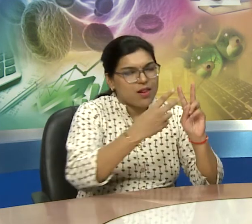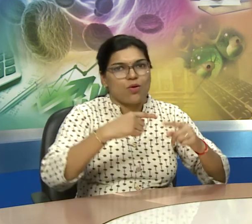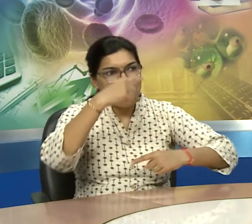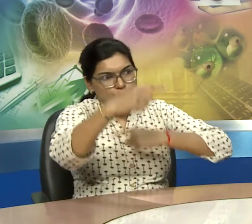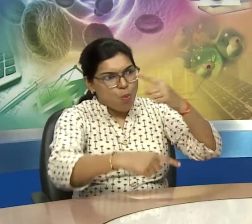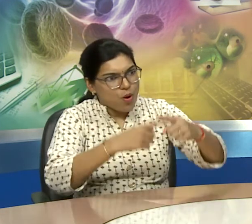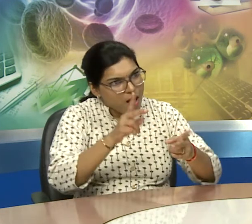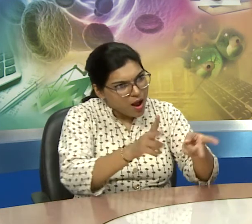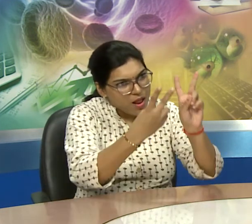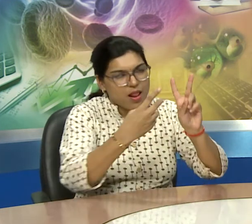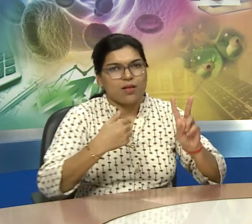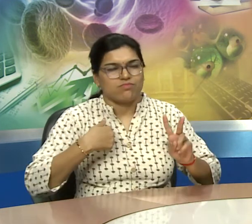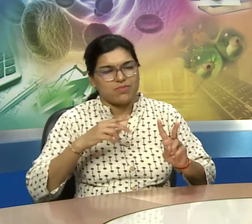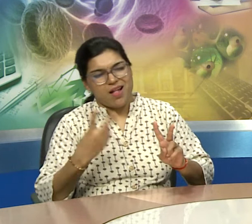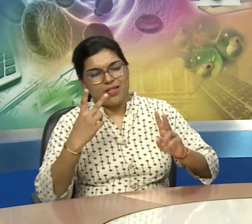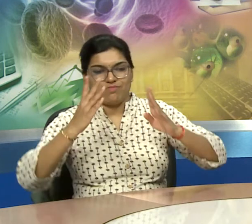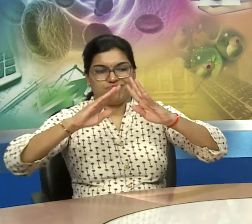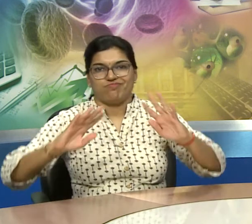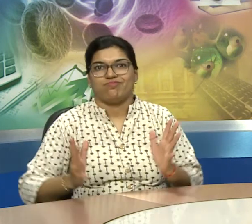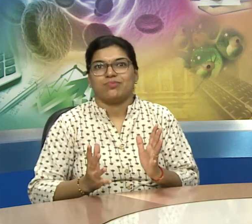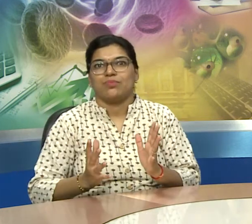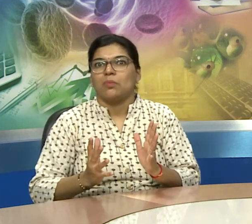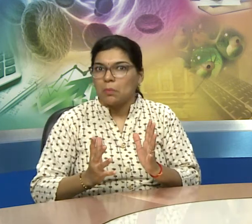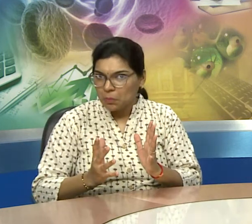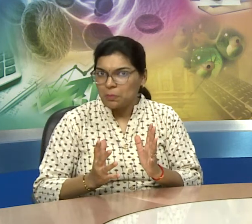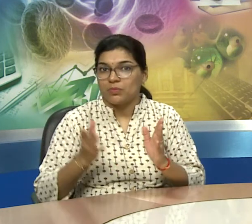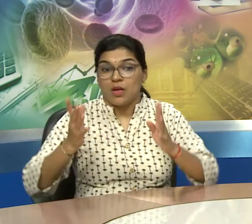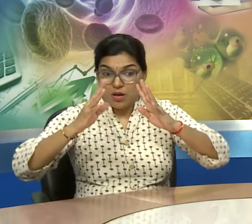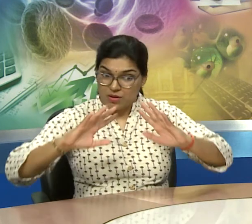And the solid wooden wheels were used for other purposes too,